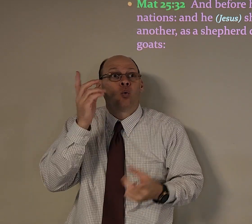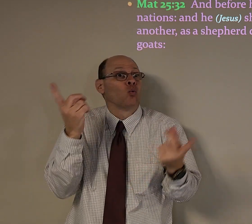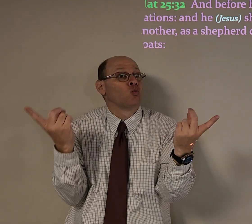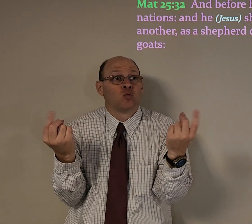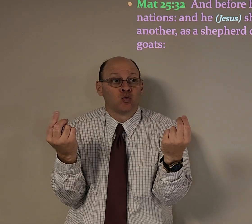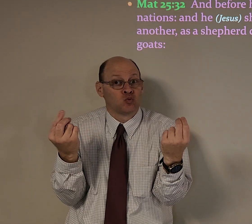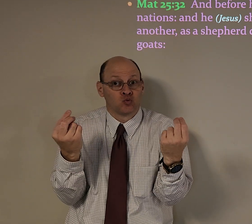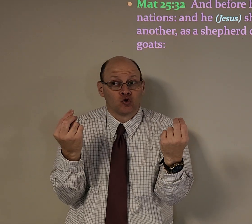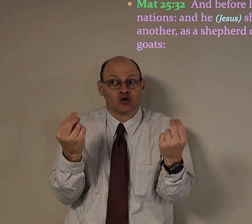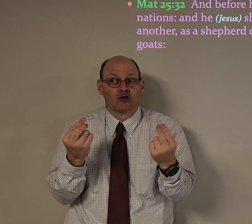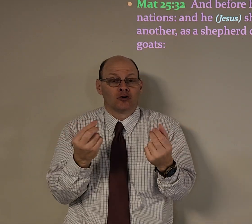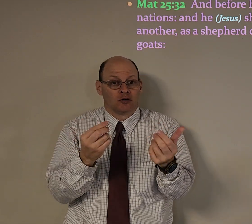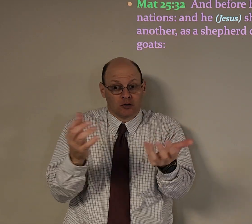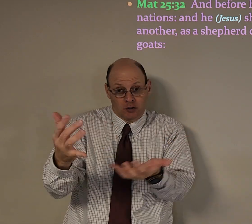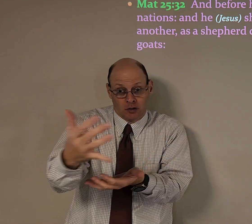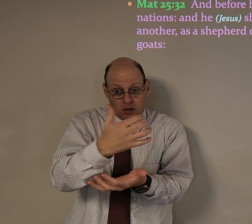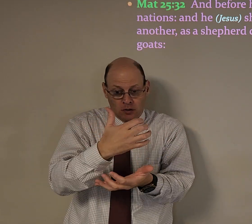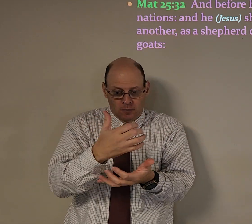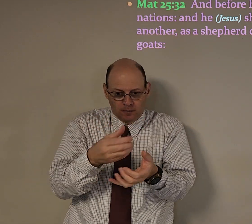"And he shall separate